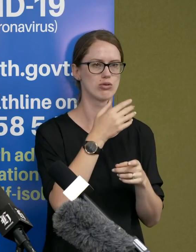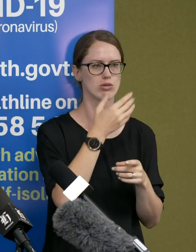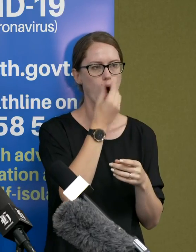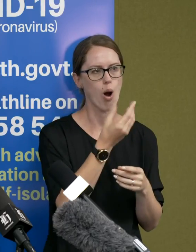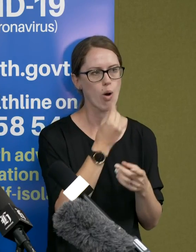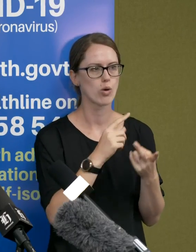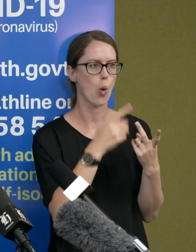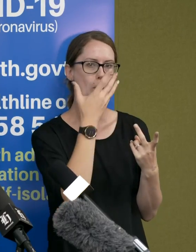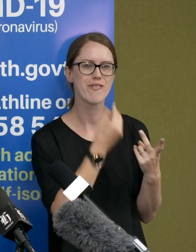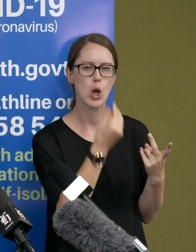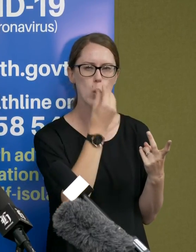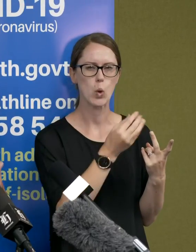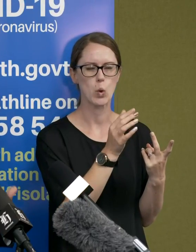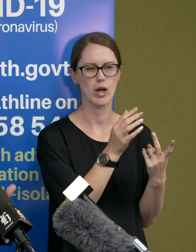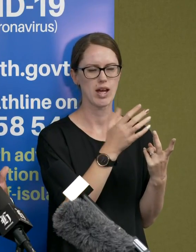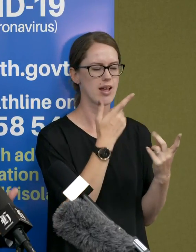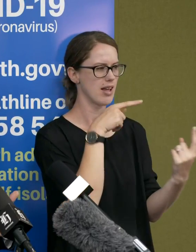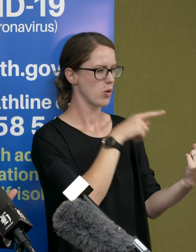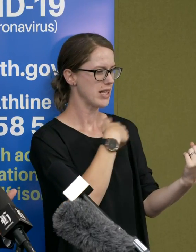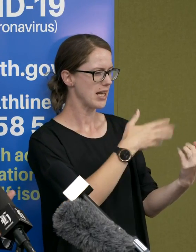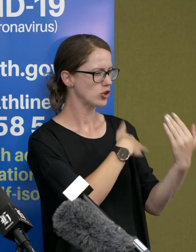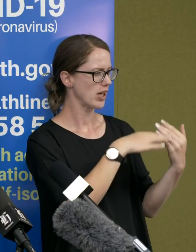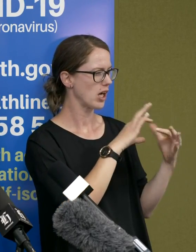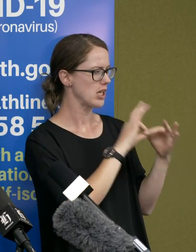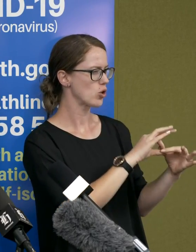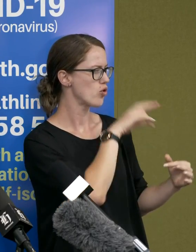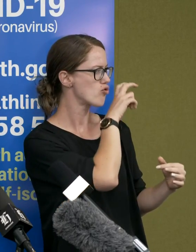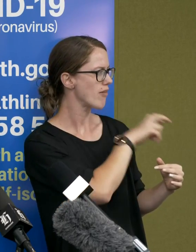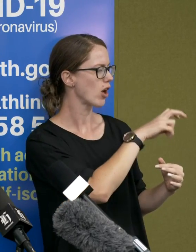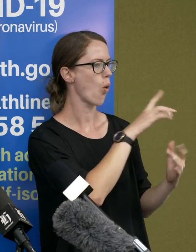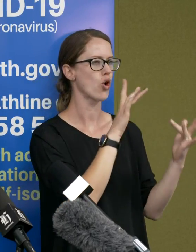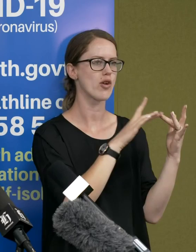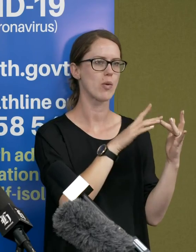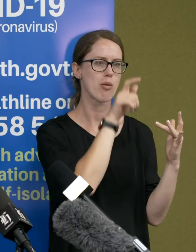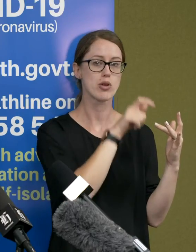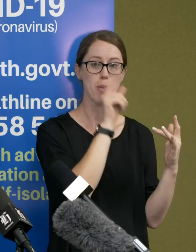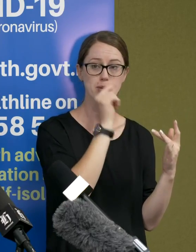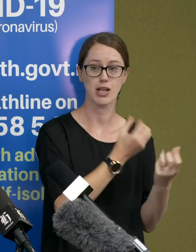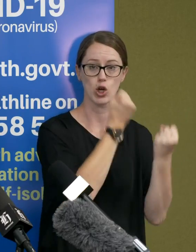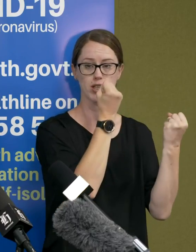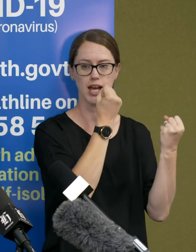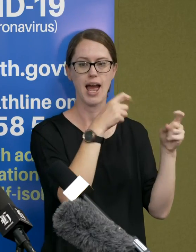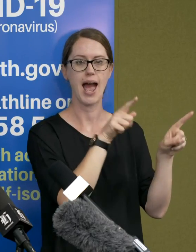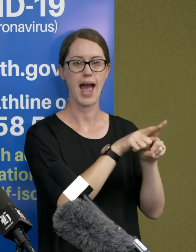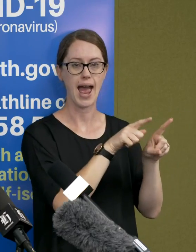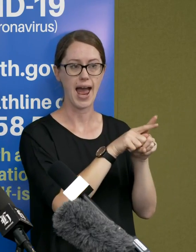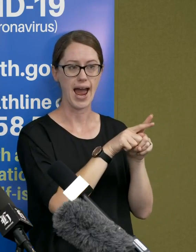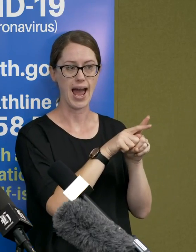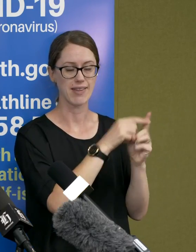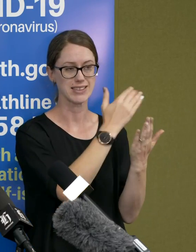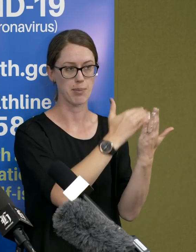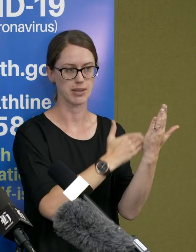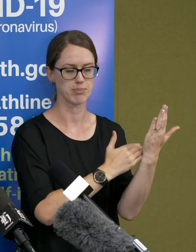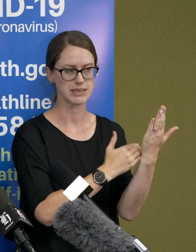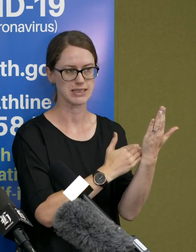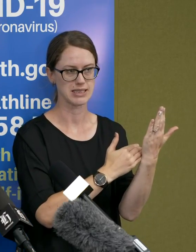or potentially influenza. So there has to be that history of travel or contact with a possible case and the symptoms. Now,